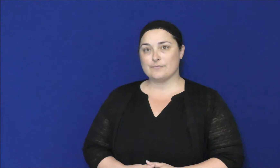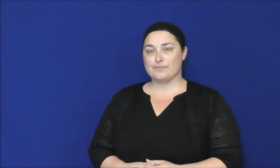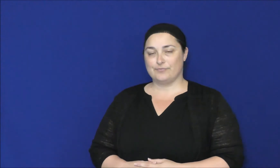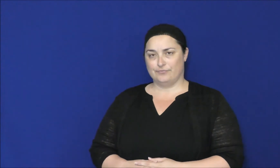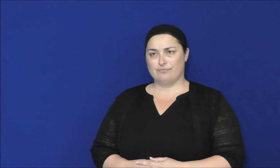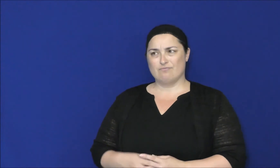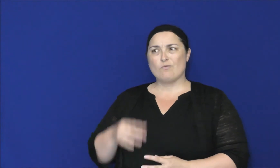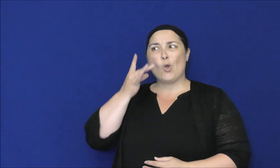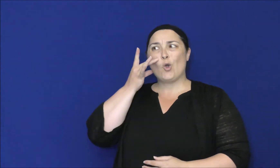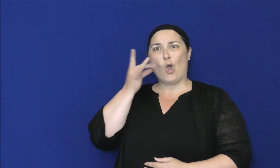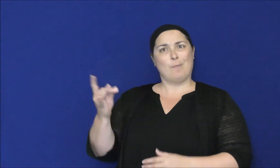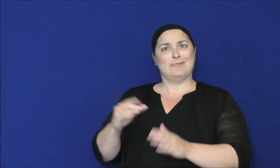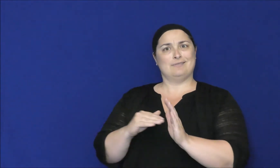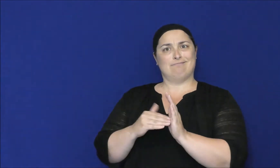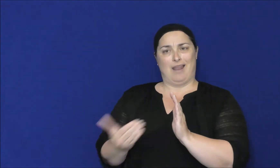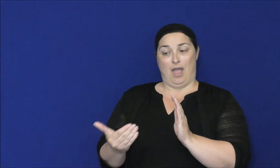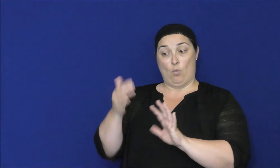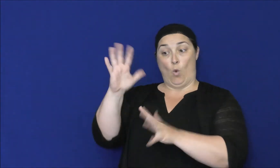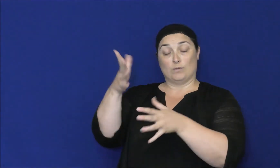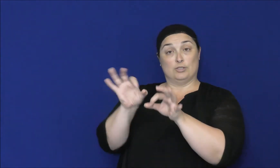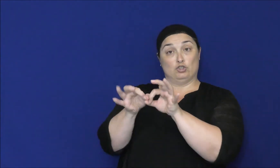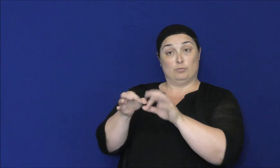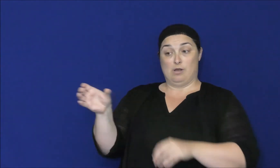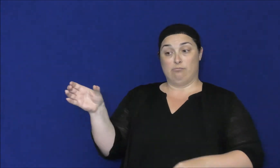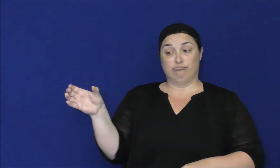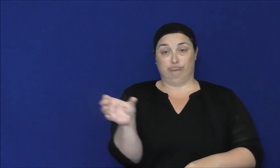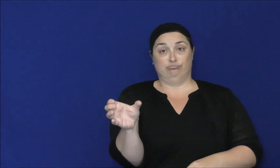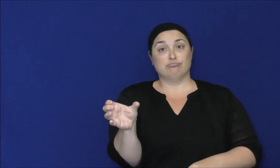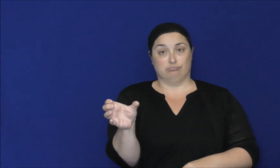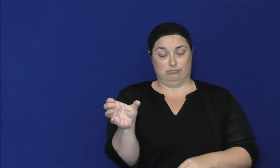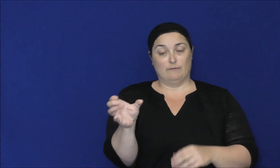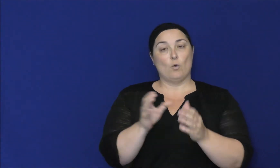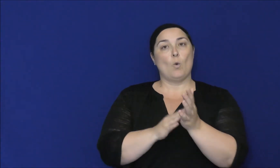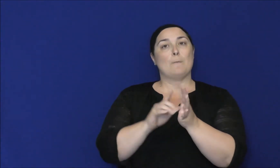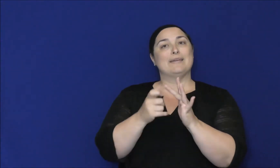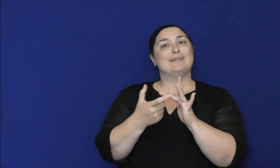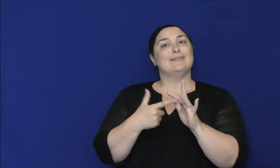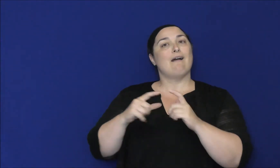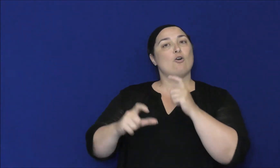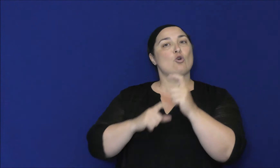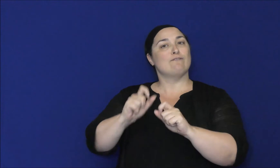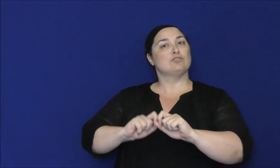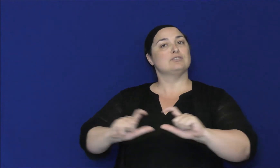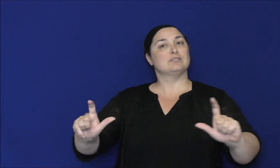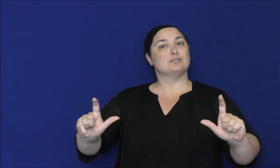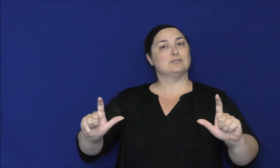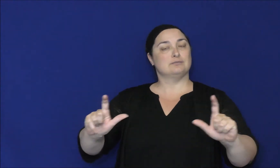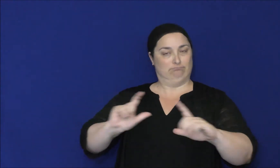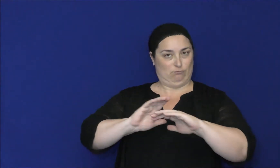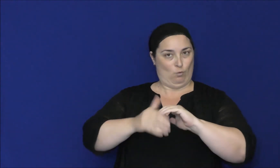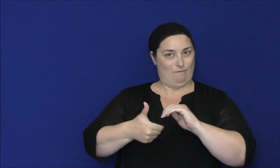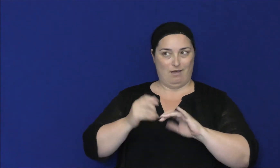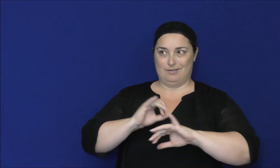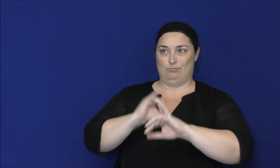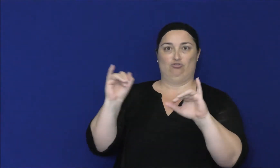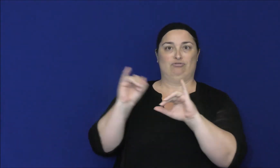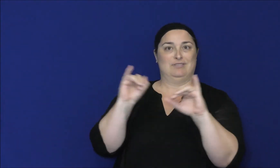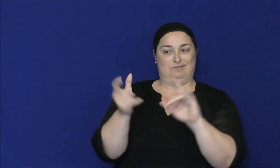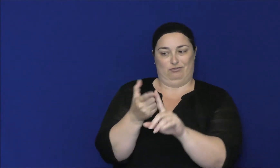Very common these days to see the Auslan interpreters at media conferences about emergencies, as we've seen in recent times